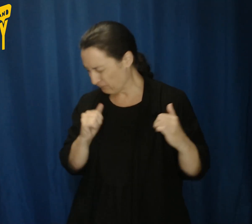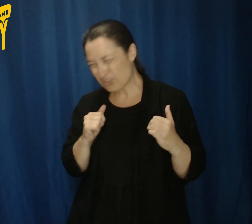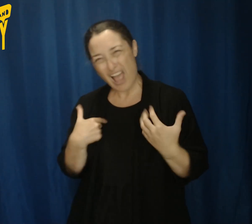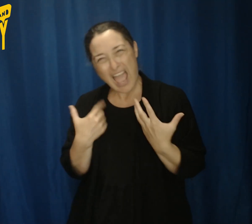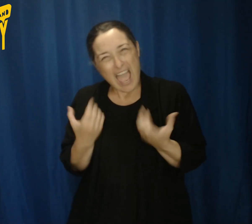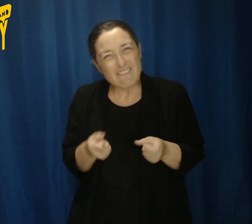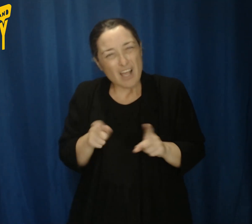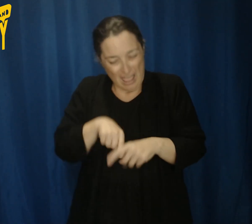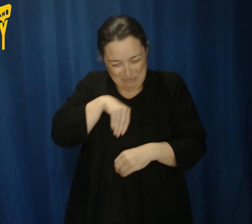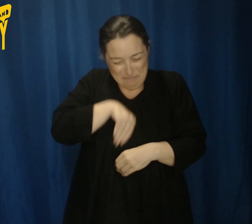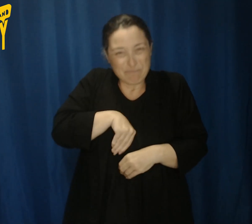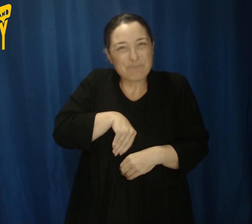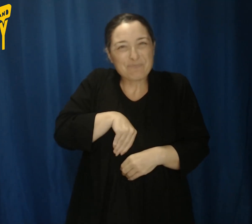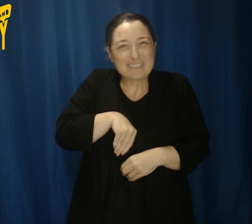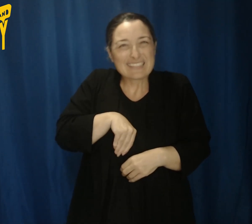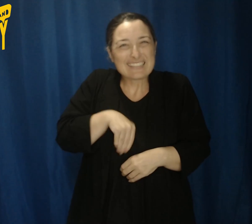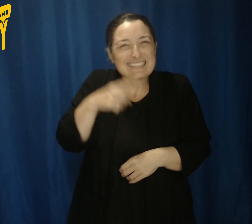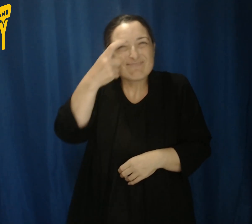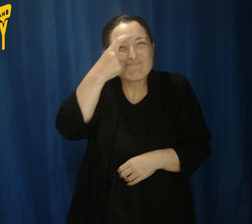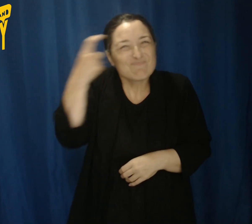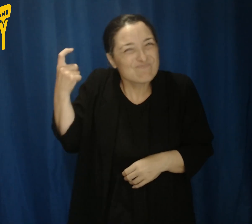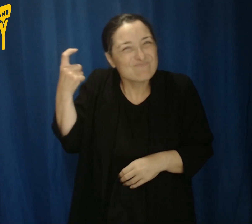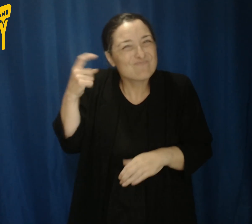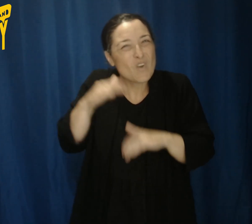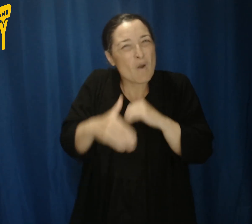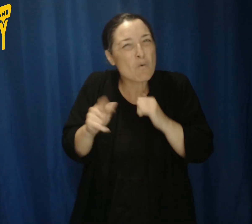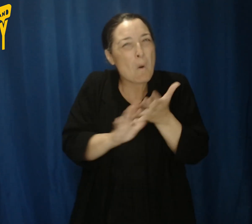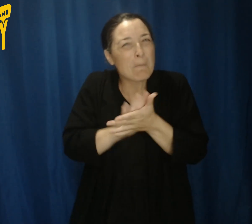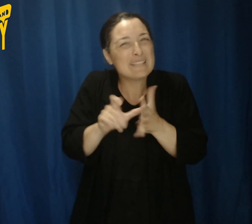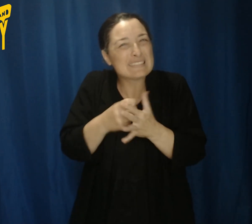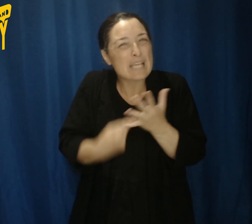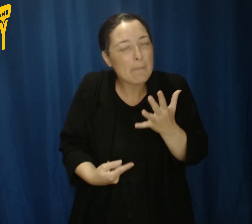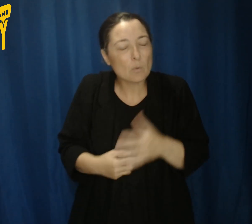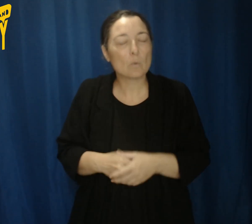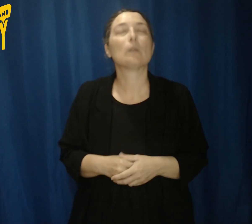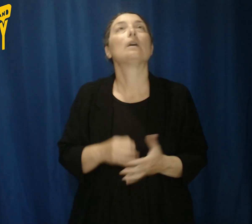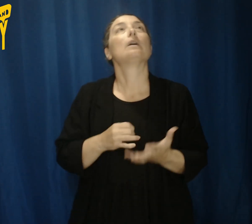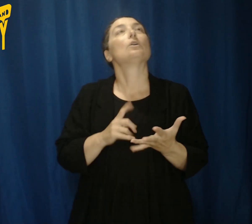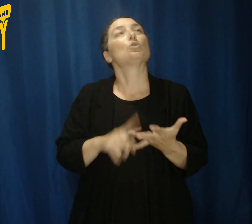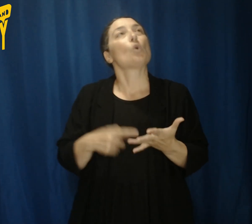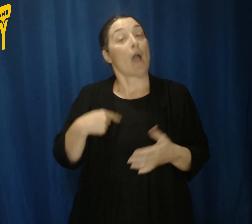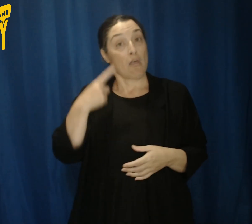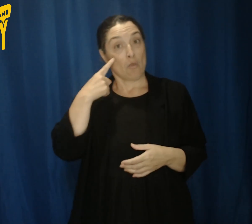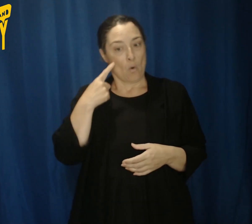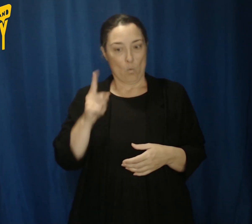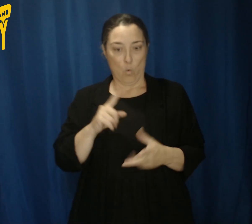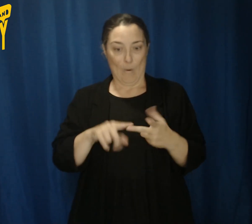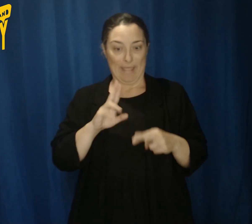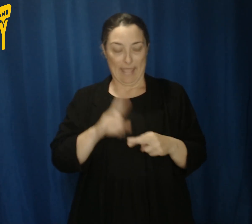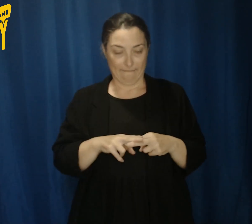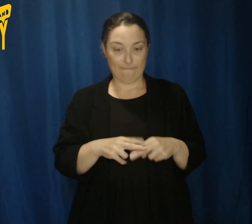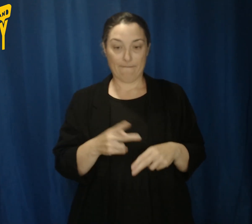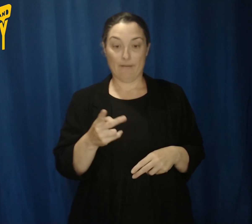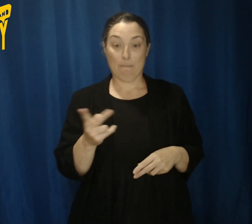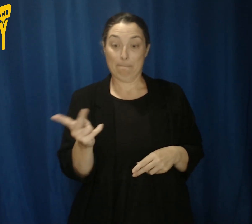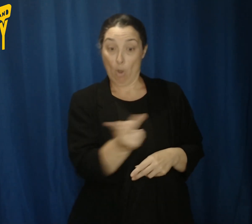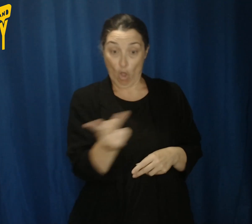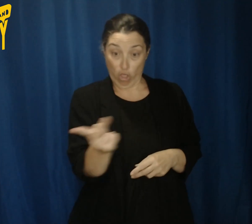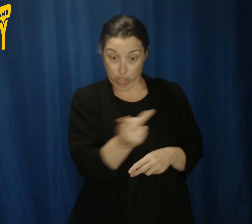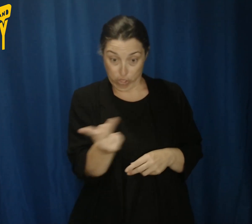so I thought, what if then they had to work together to break down the system? And that's really where it started.